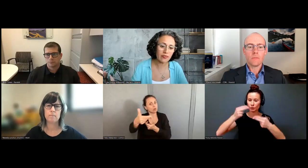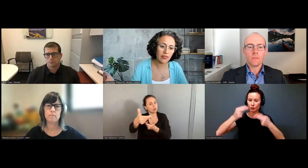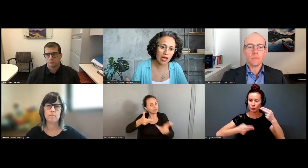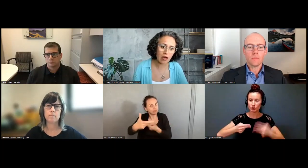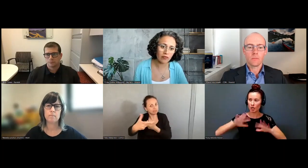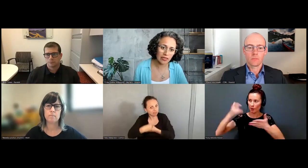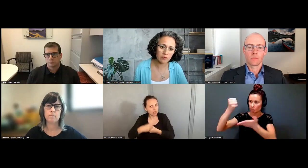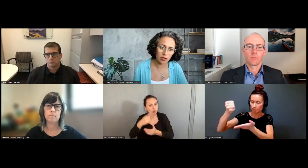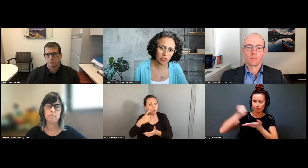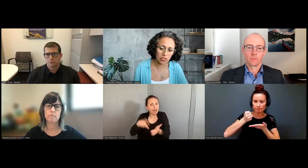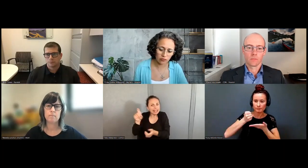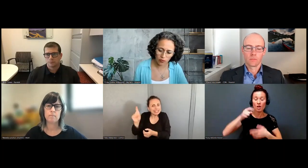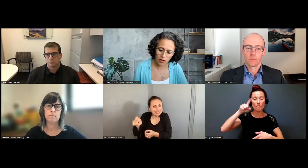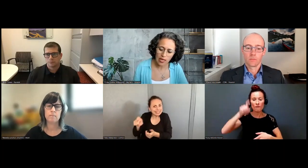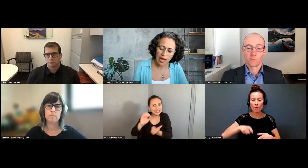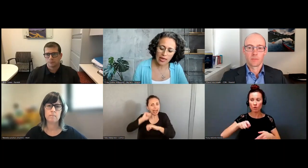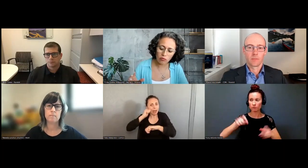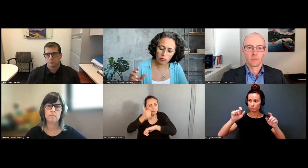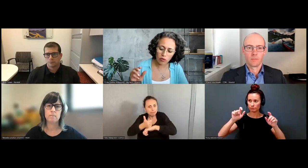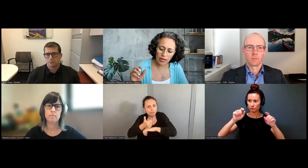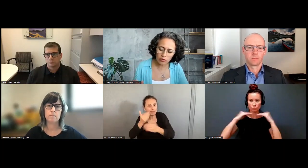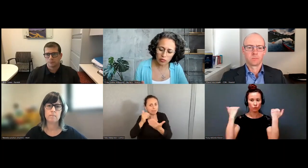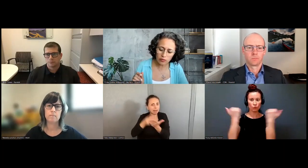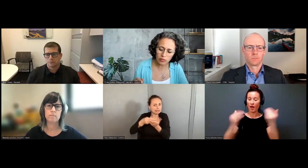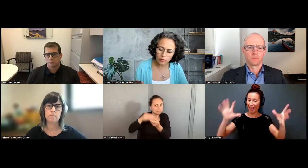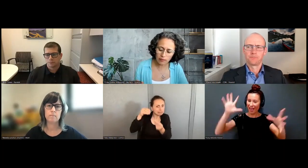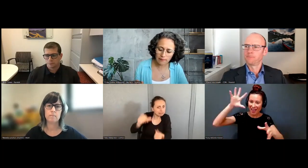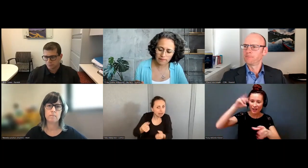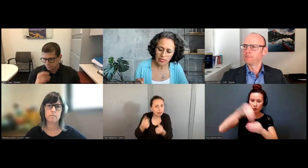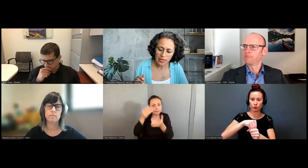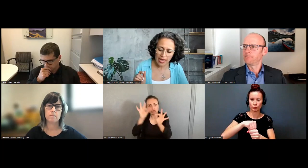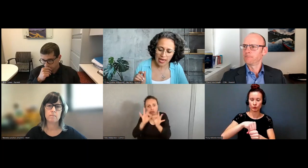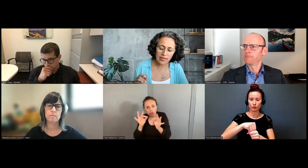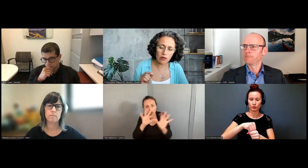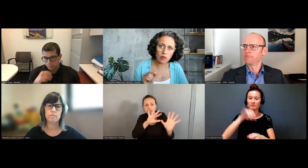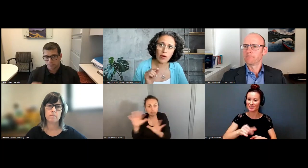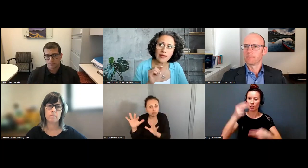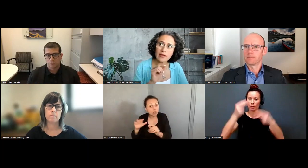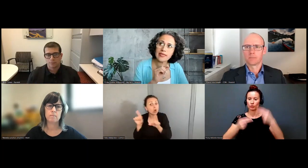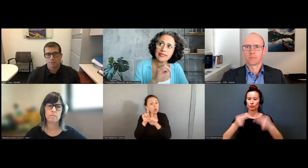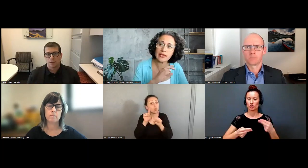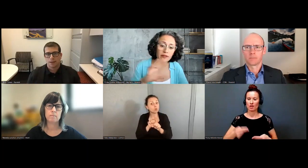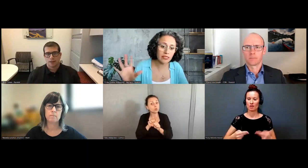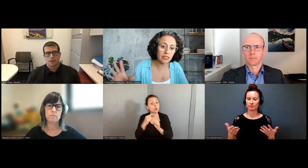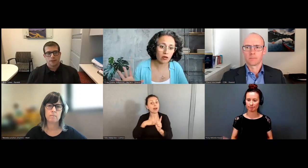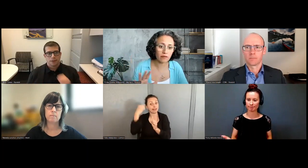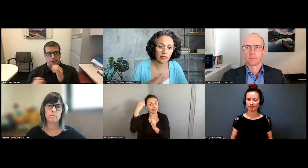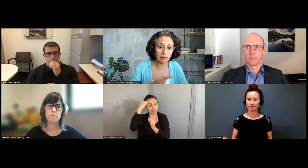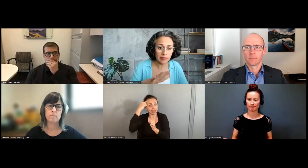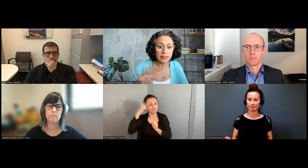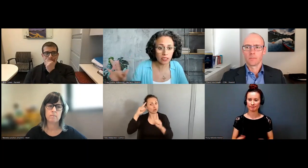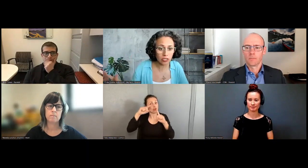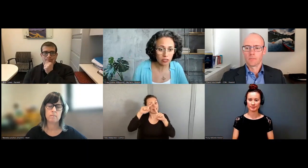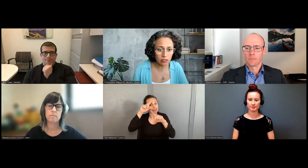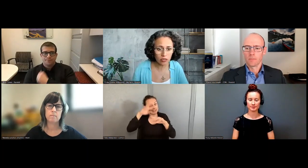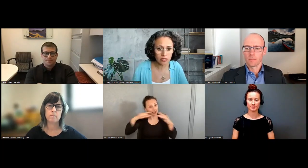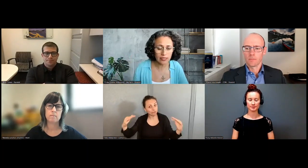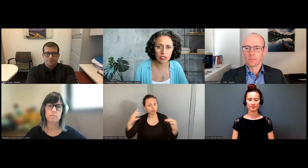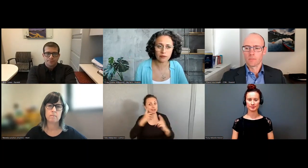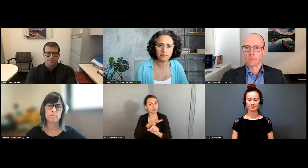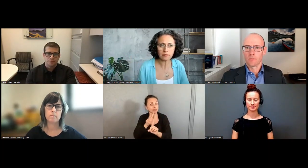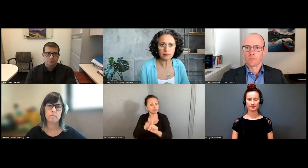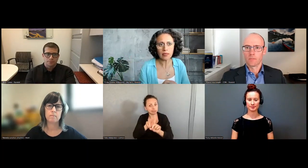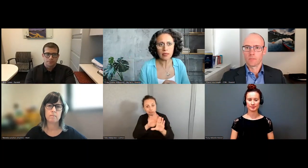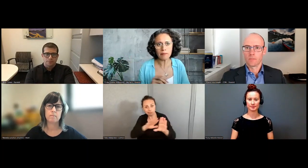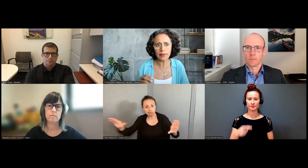is needed, and then how that is budgeted for. And I also want to I think what the diversity of implementations across